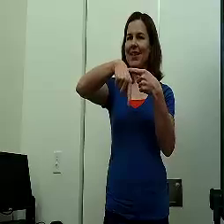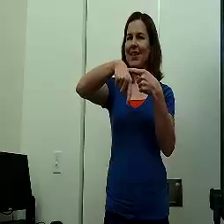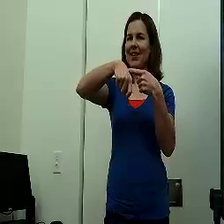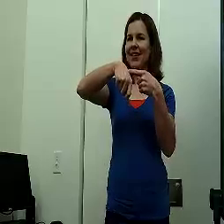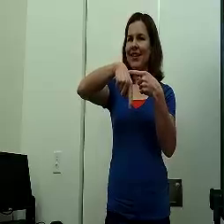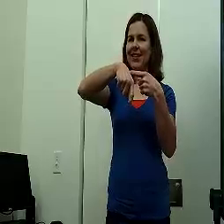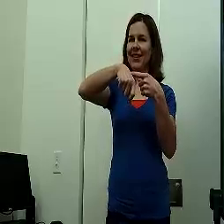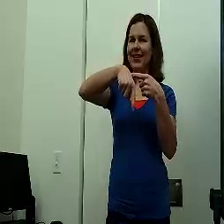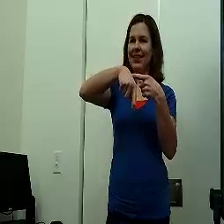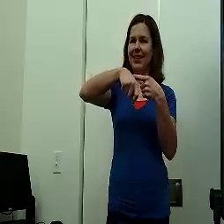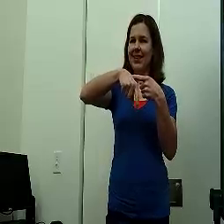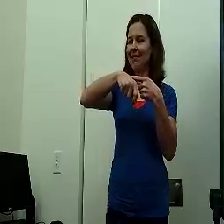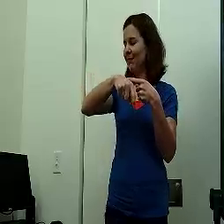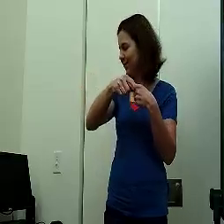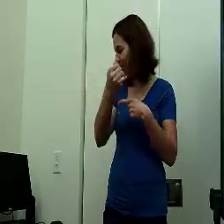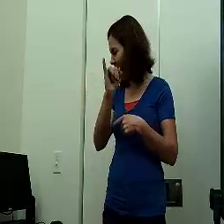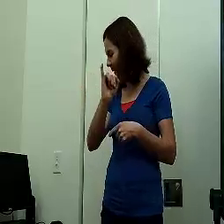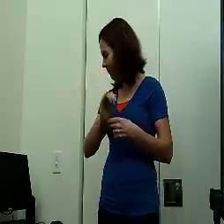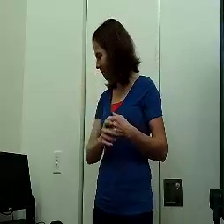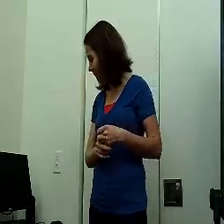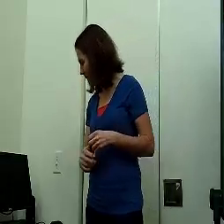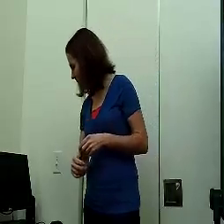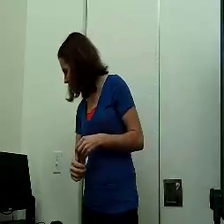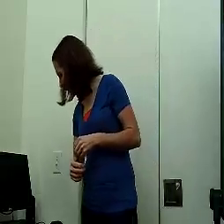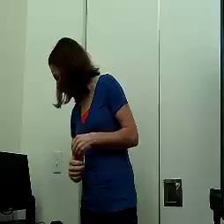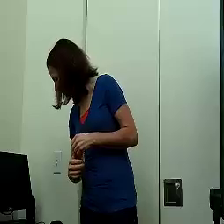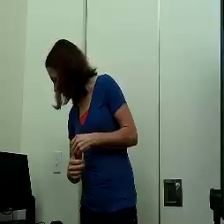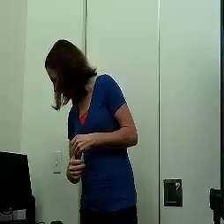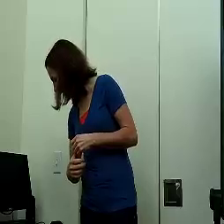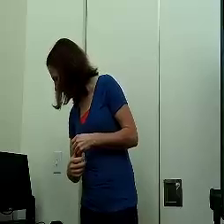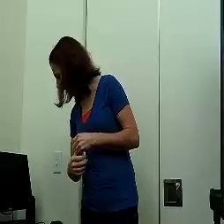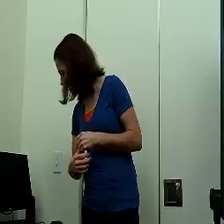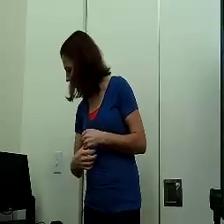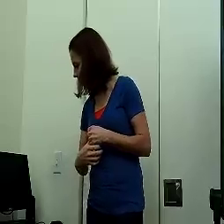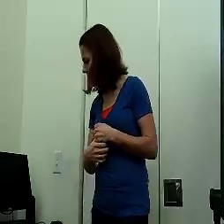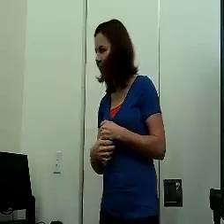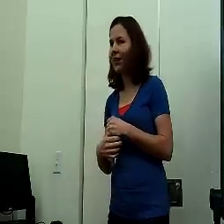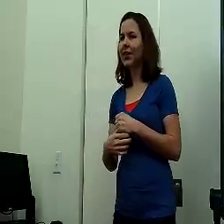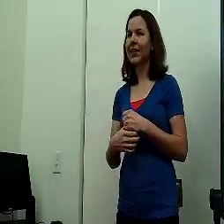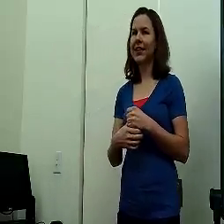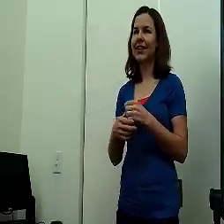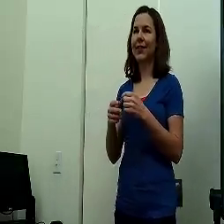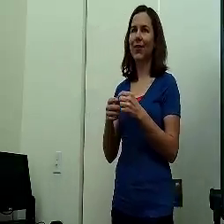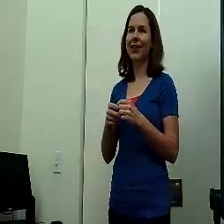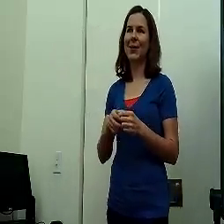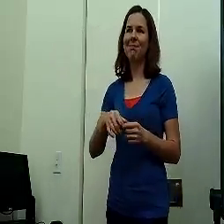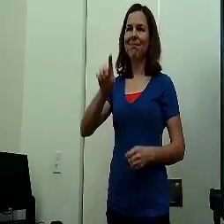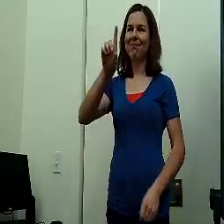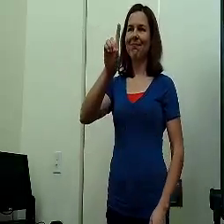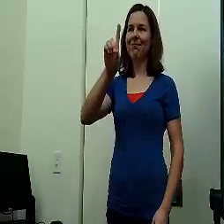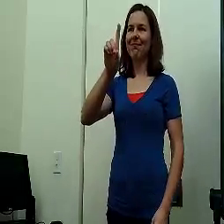Oh, yeah. Dripping. Beep. Okay. Chris, you know this one. Right?